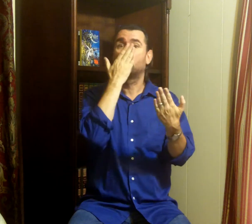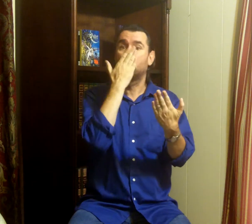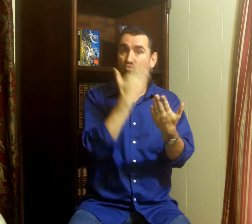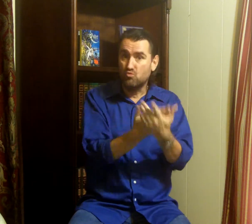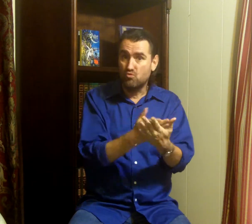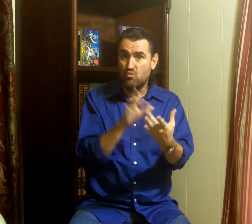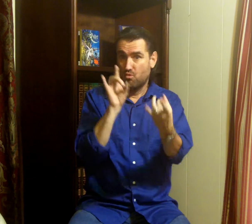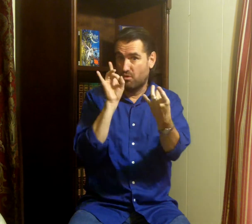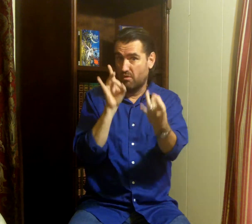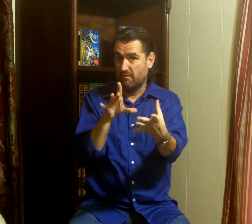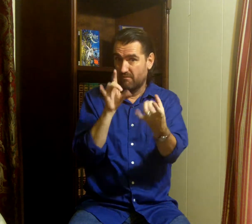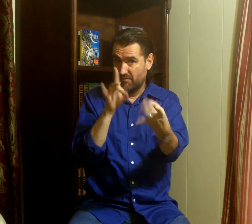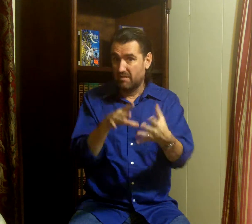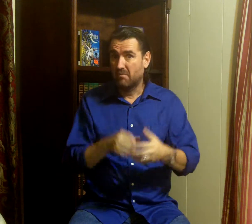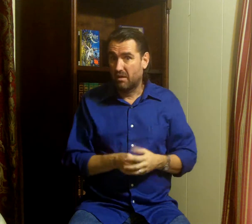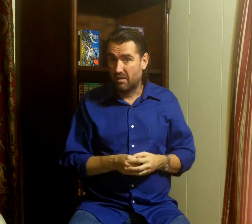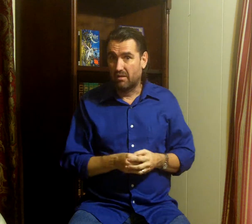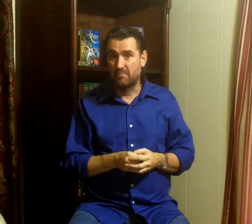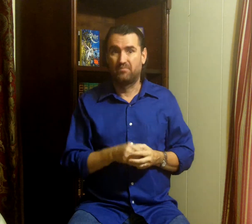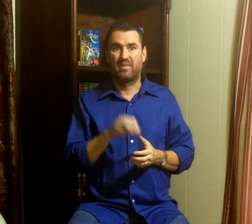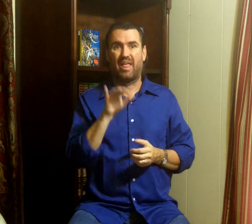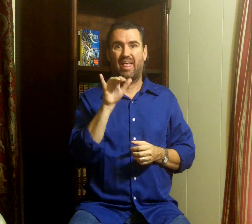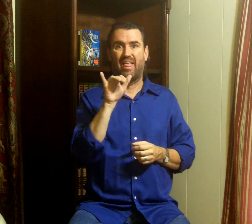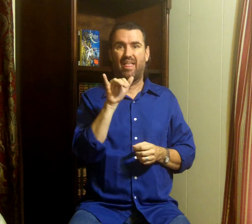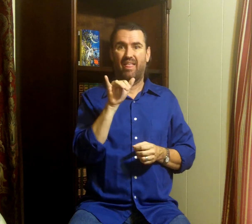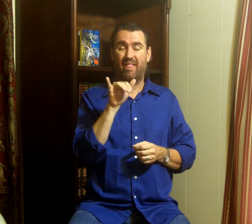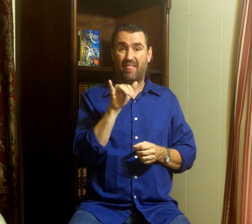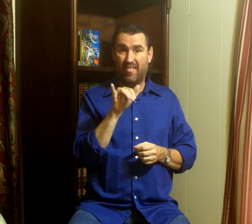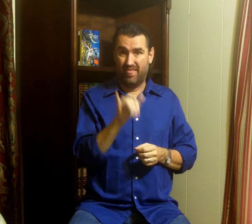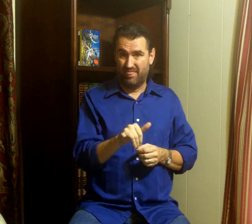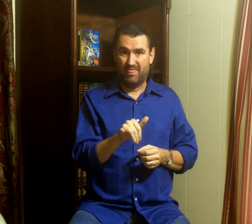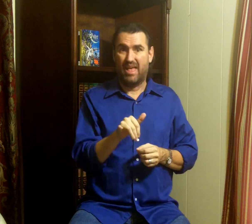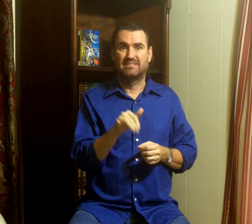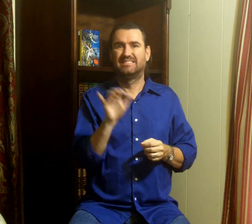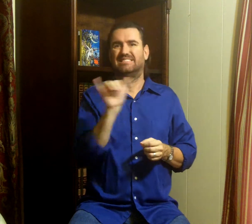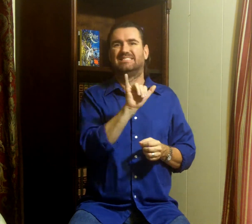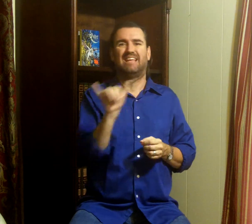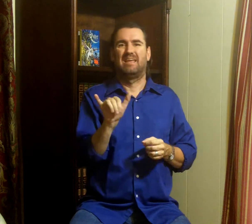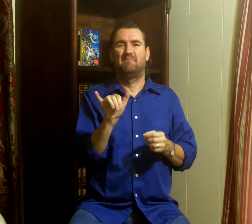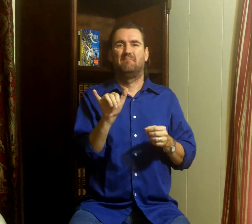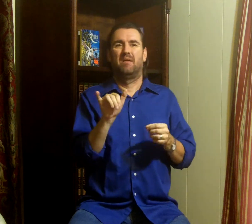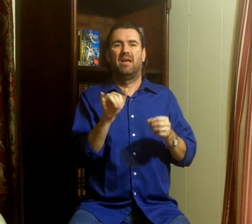subjective nature of a deaf person watching you interpret.